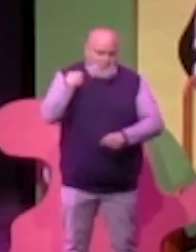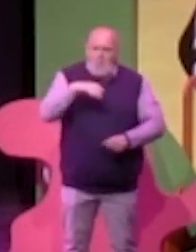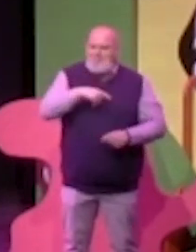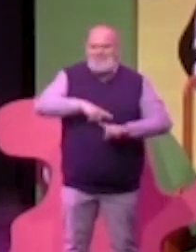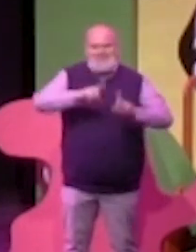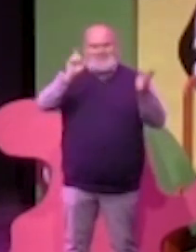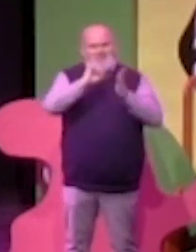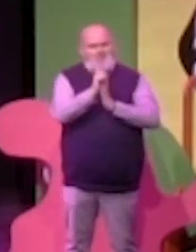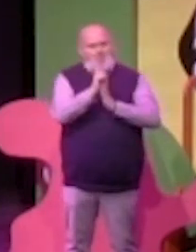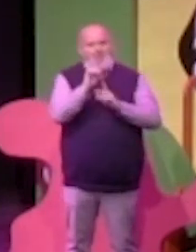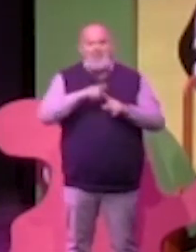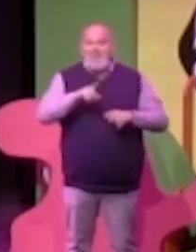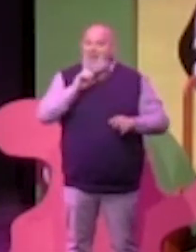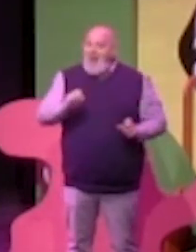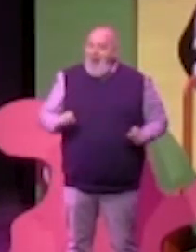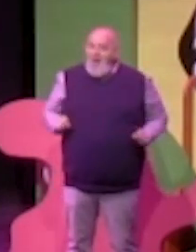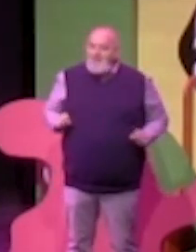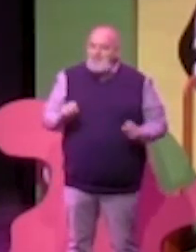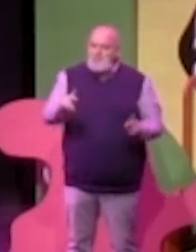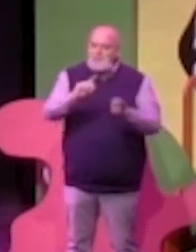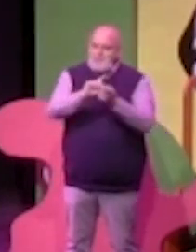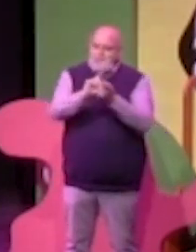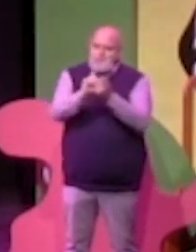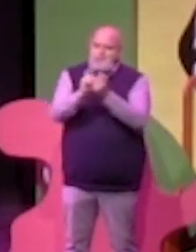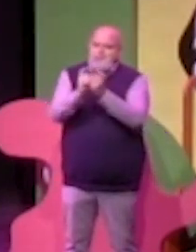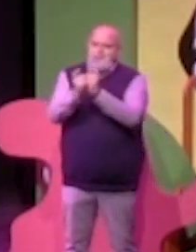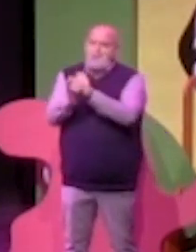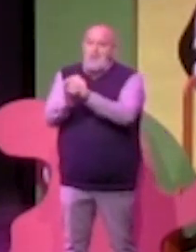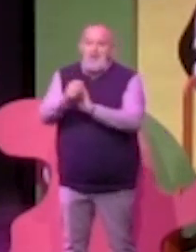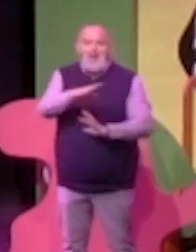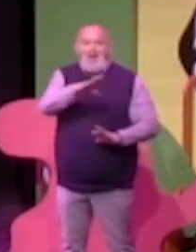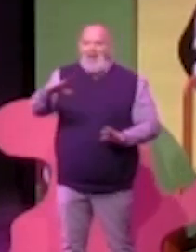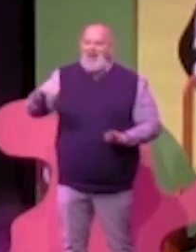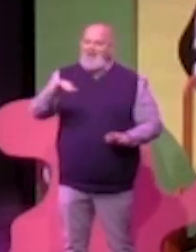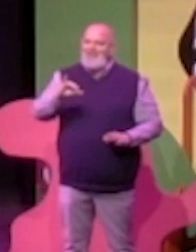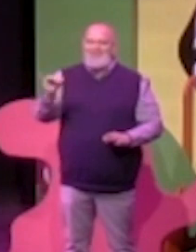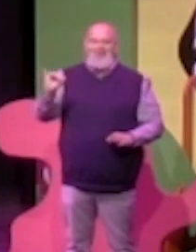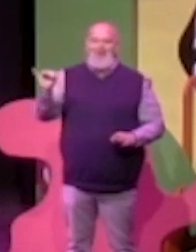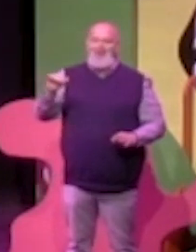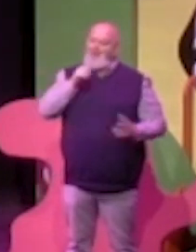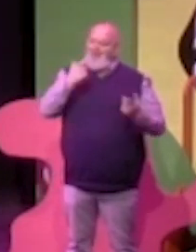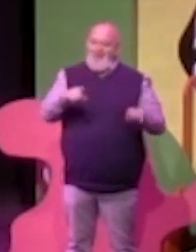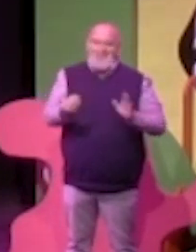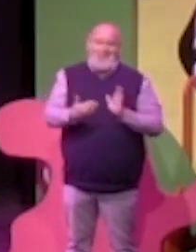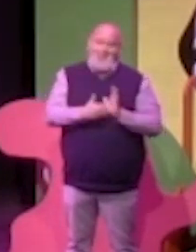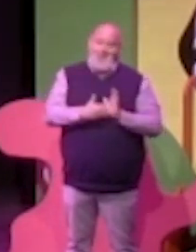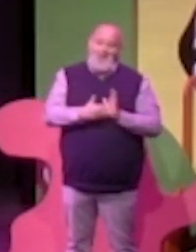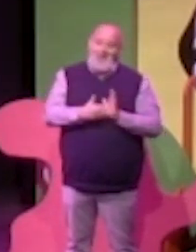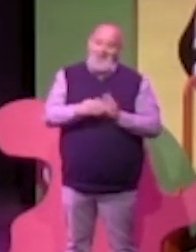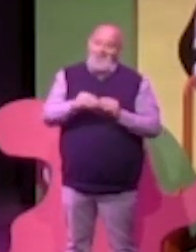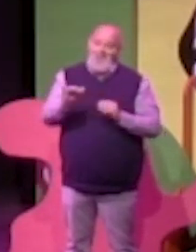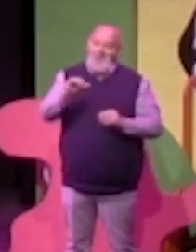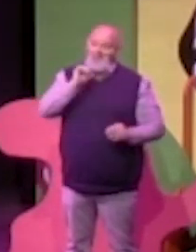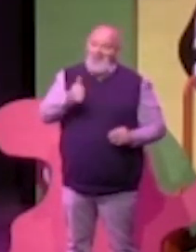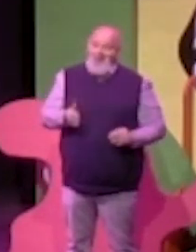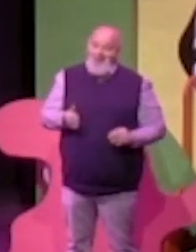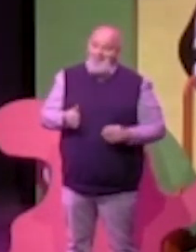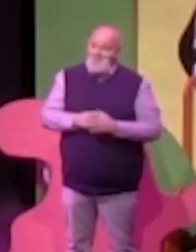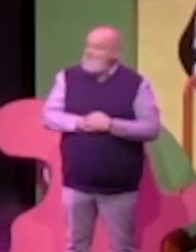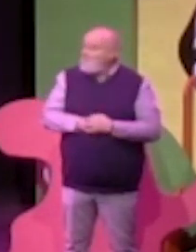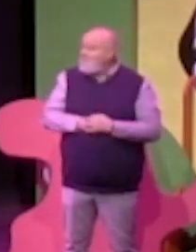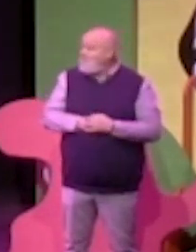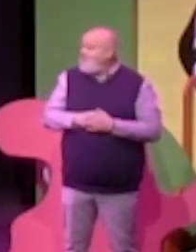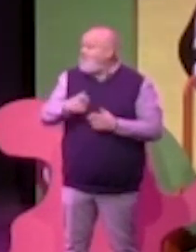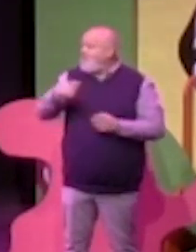that opportunity will change, and it is not a lengthy visitor, which is another quote that's been coming up lately. It's actually